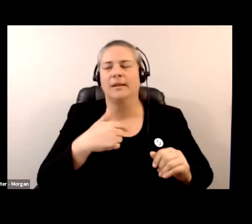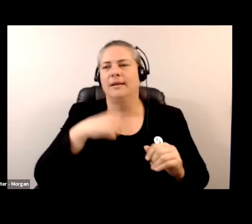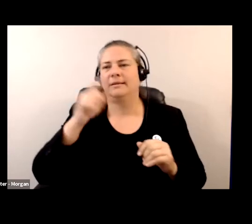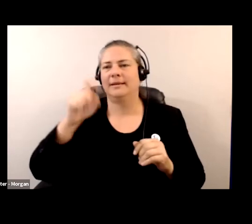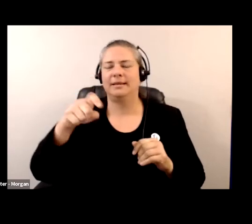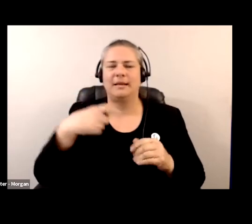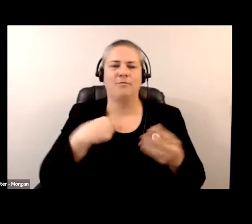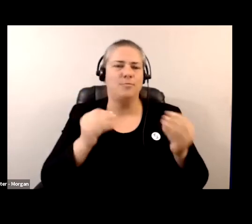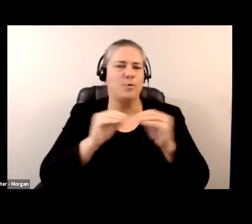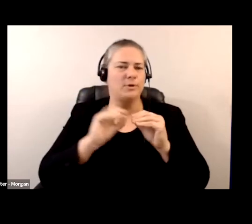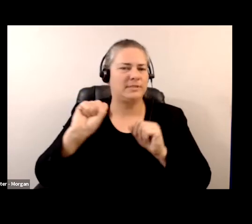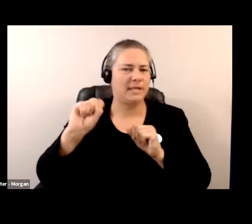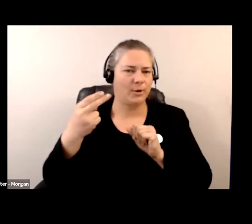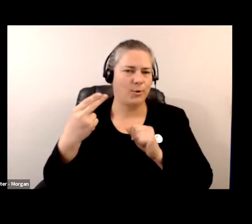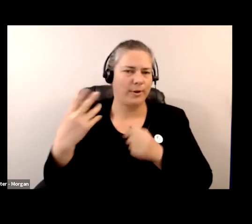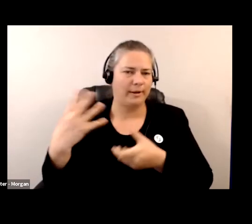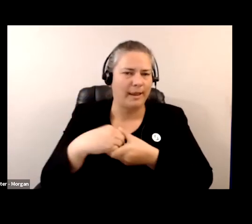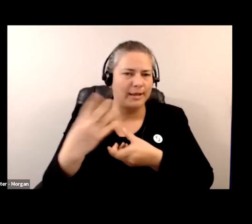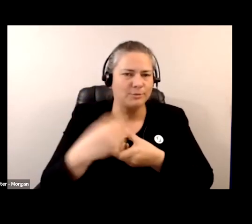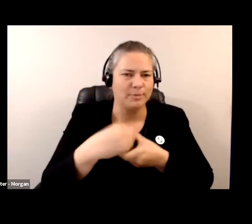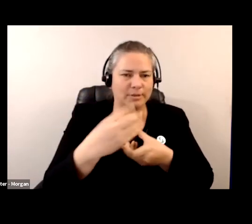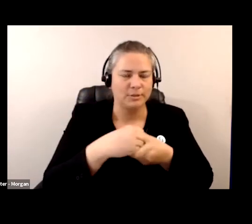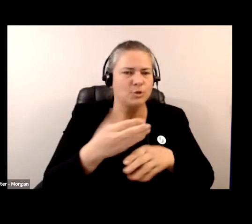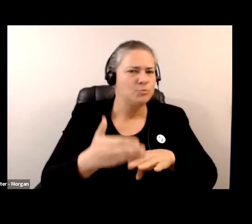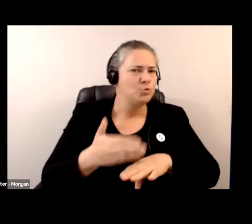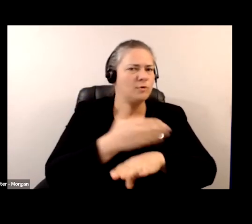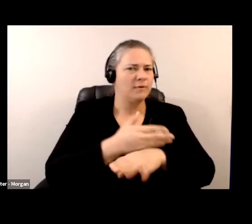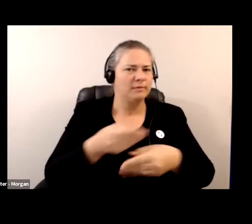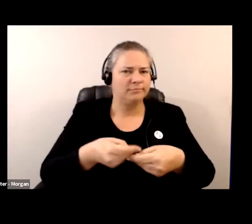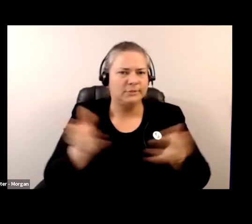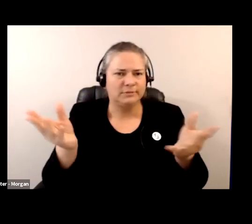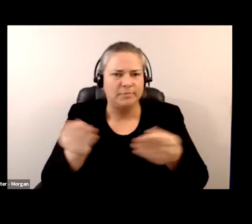stakeholder engagements and improving dissemination and usefulness